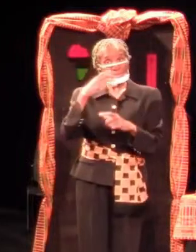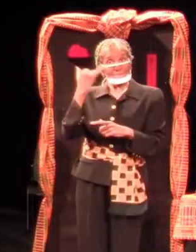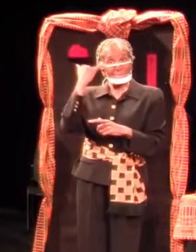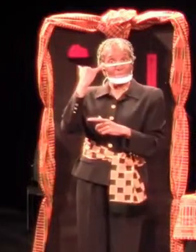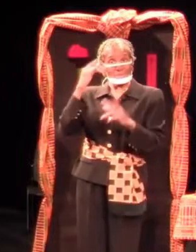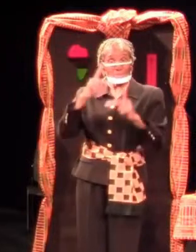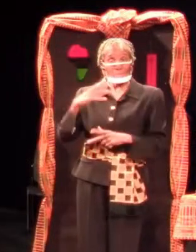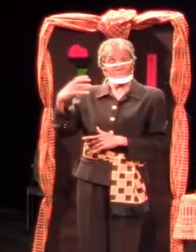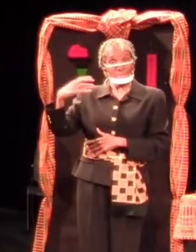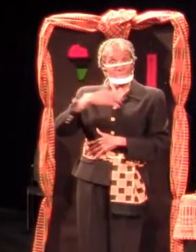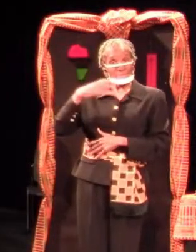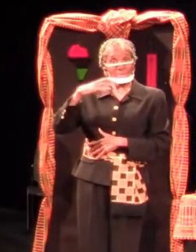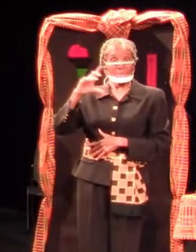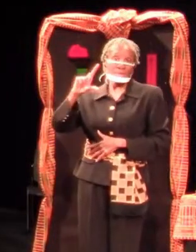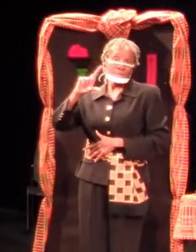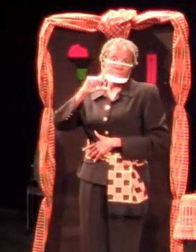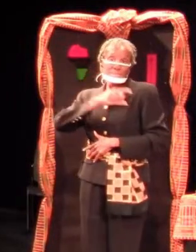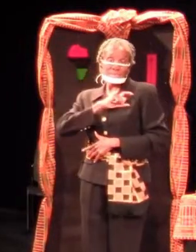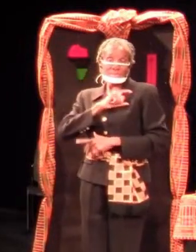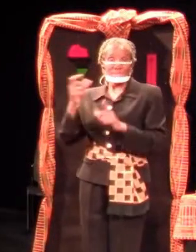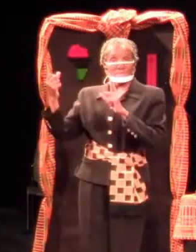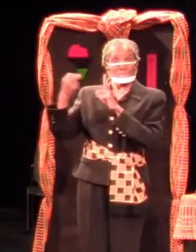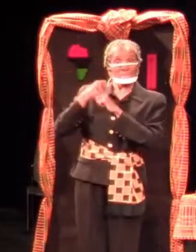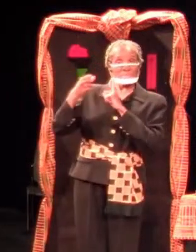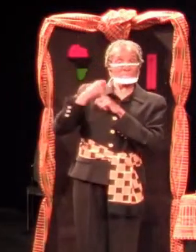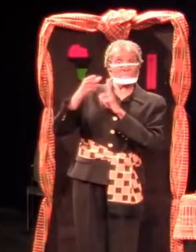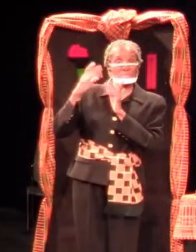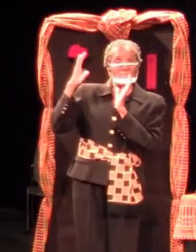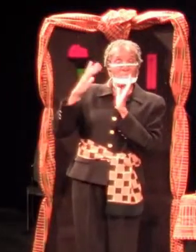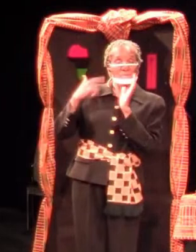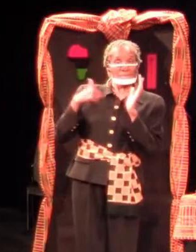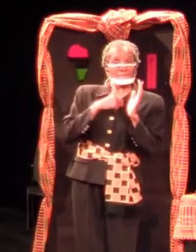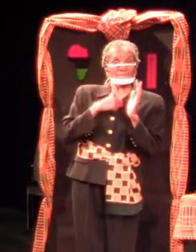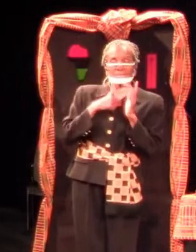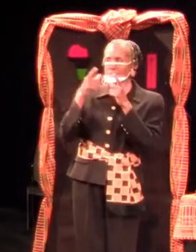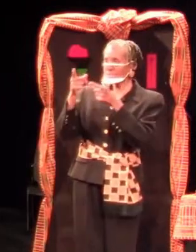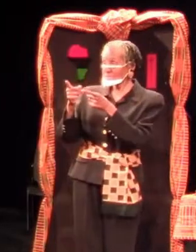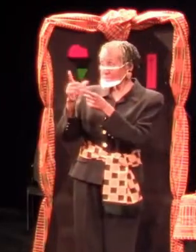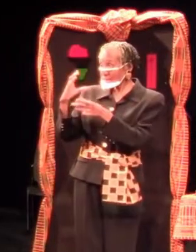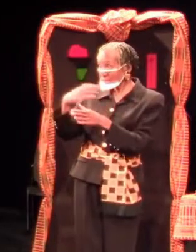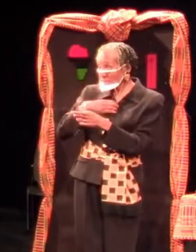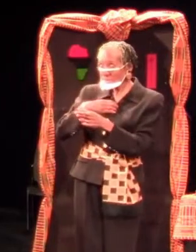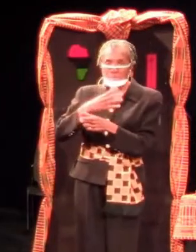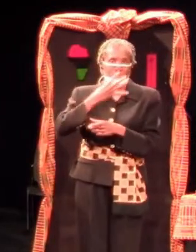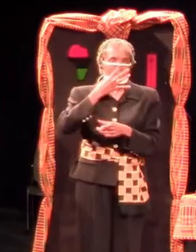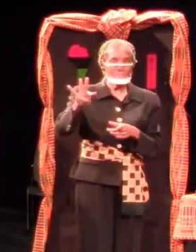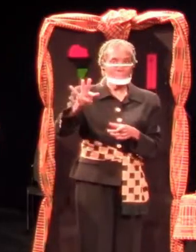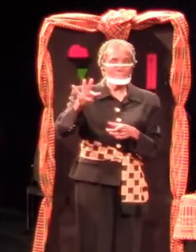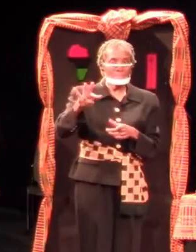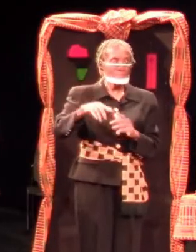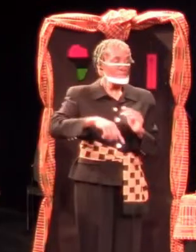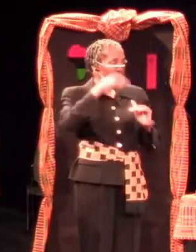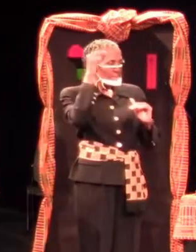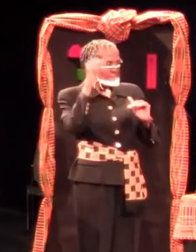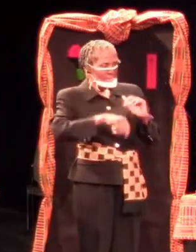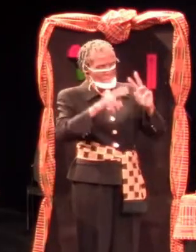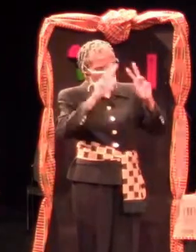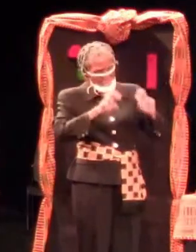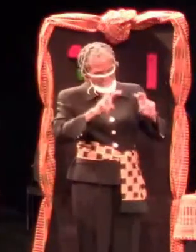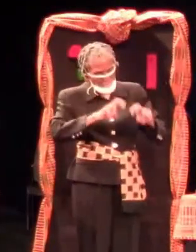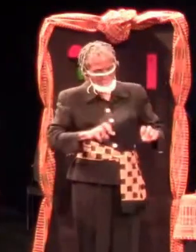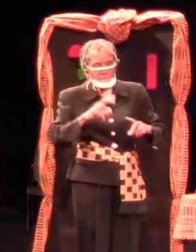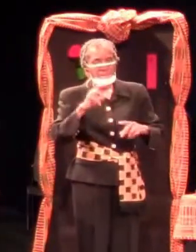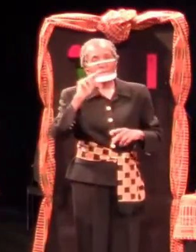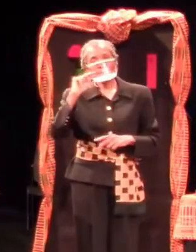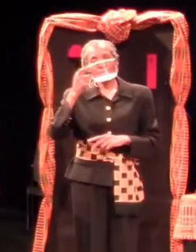of police brutality by any Negro citizen goes almost completely unheeded. The first thorough study of Negroes and how they live in